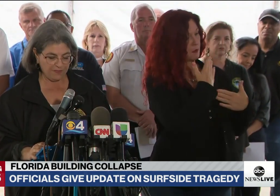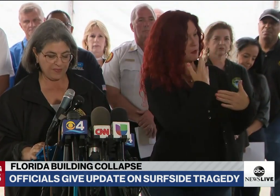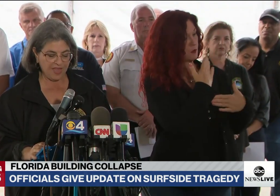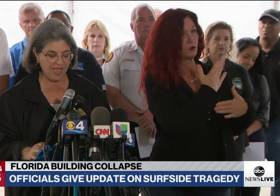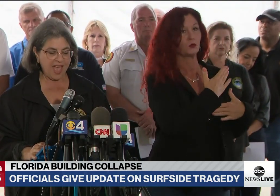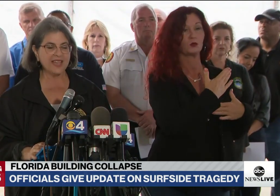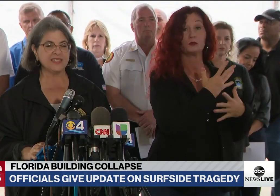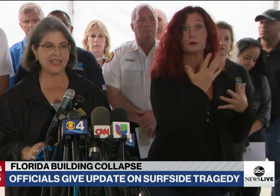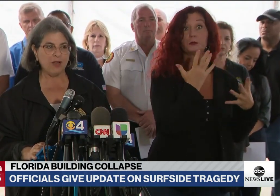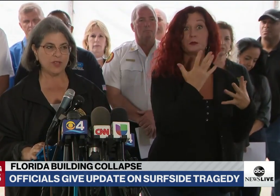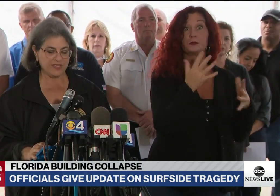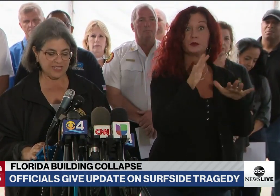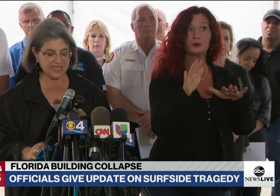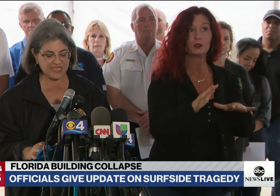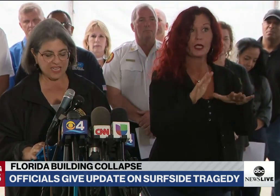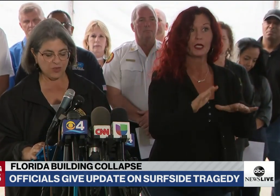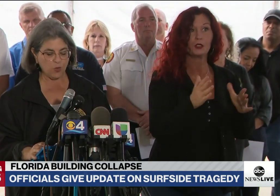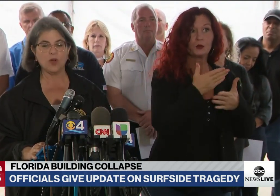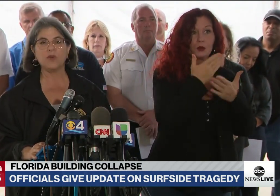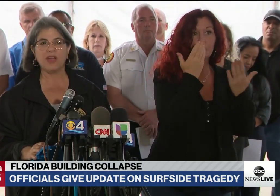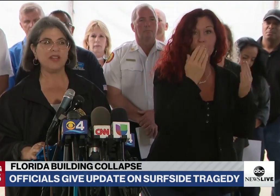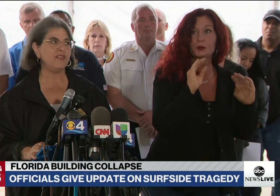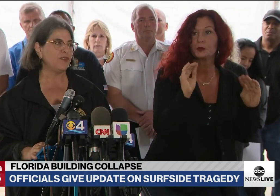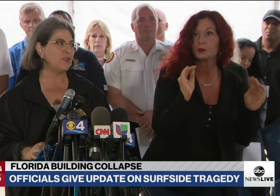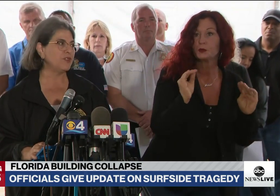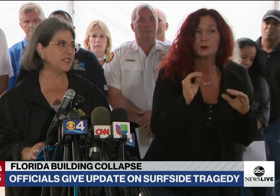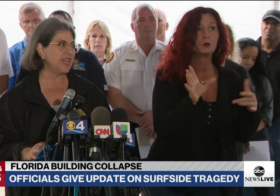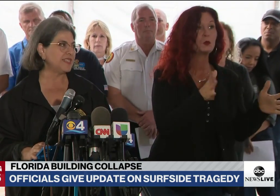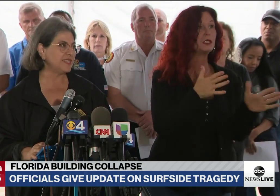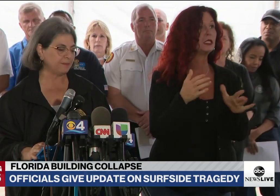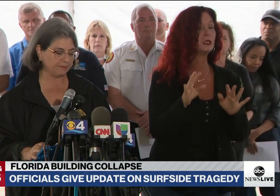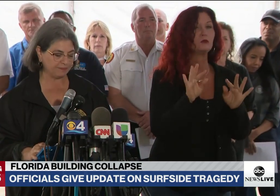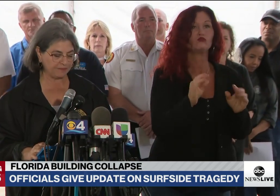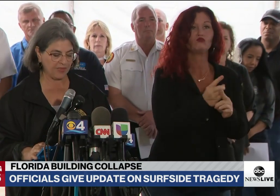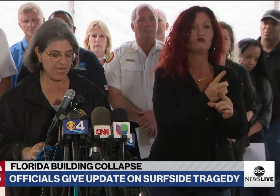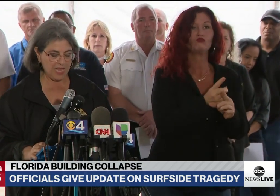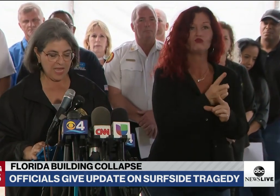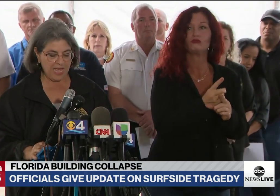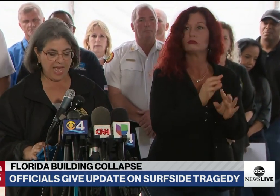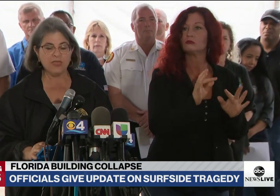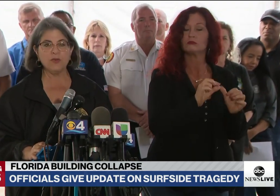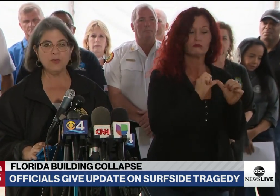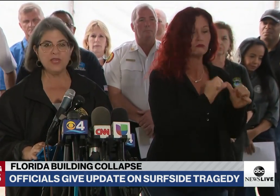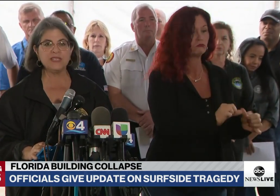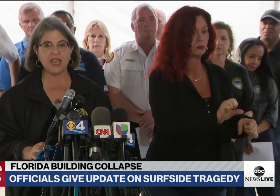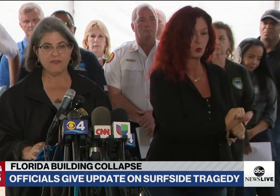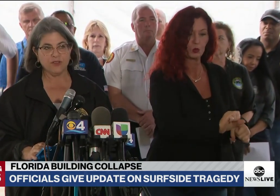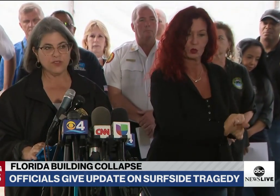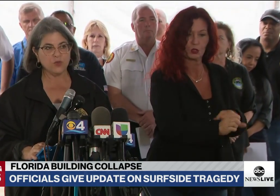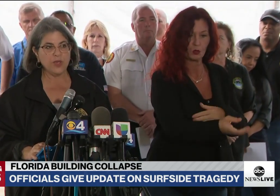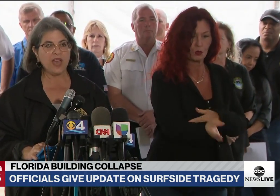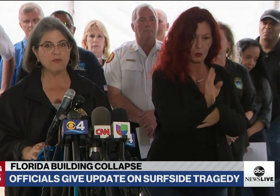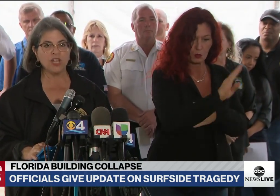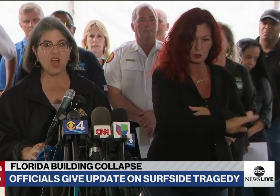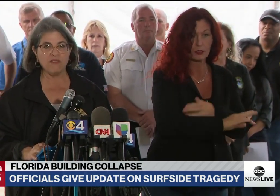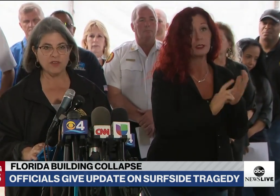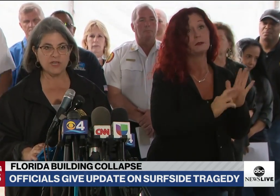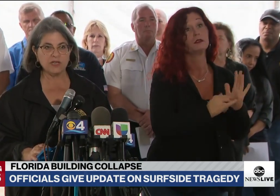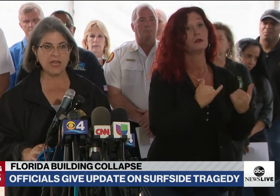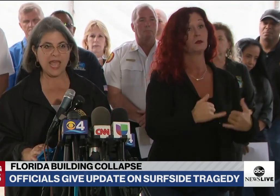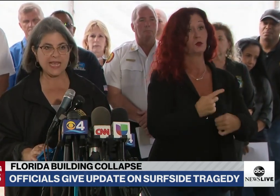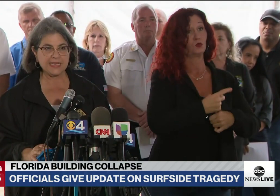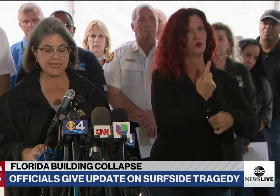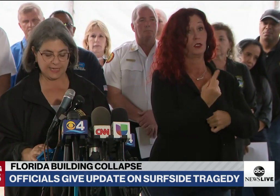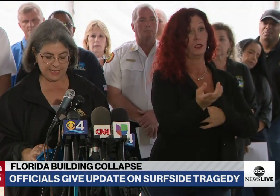weather has allowed us to continue the work without any further delays. And through these efforts, we have